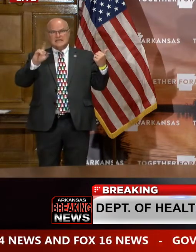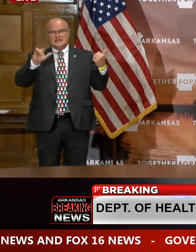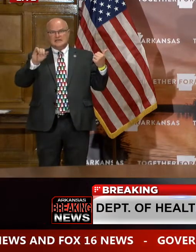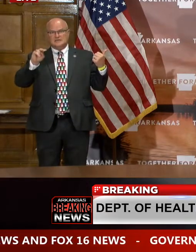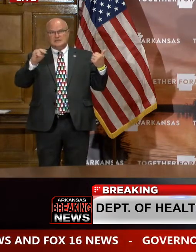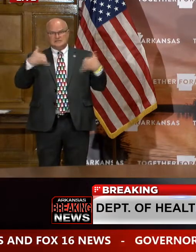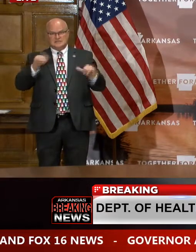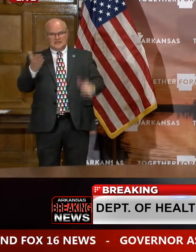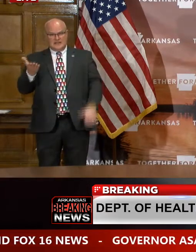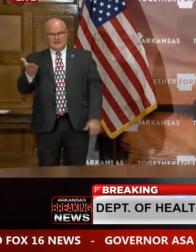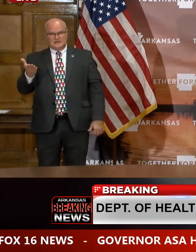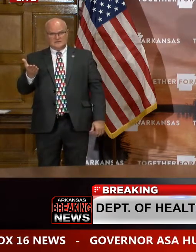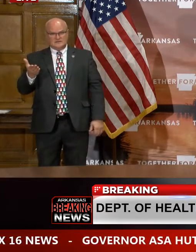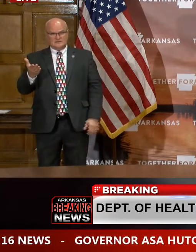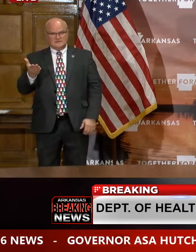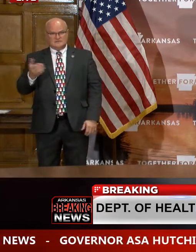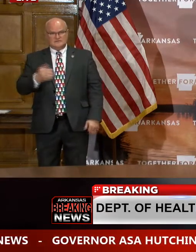there?